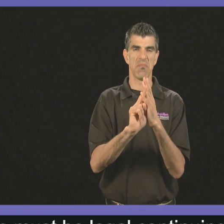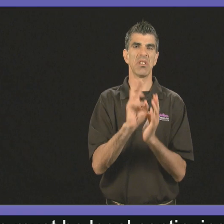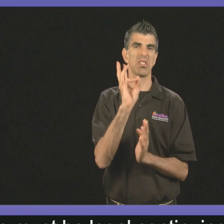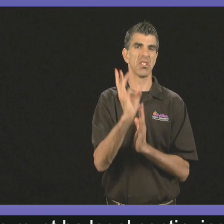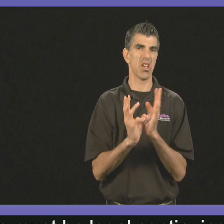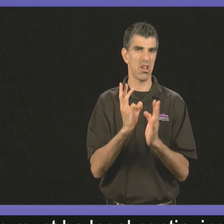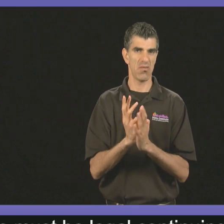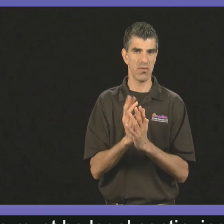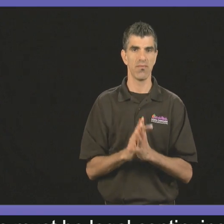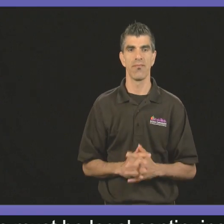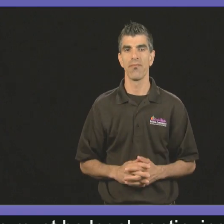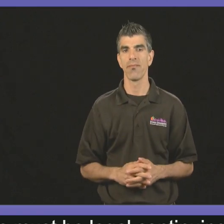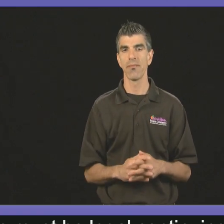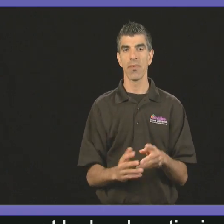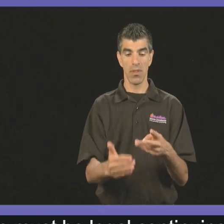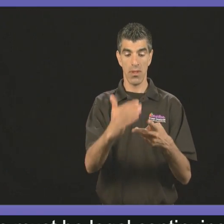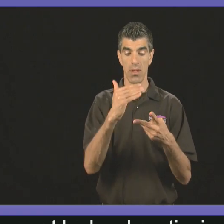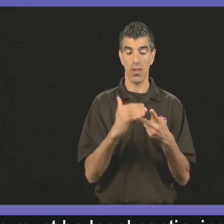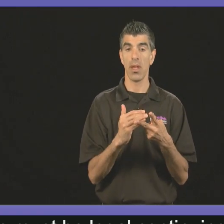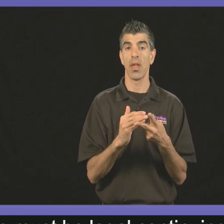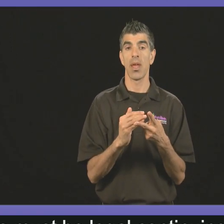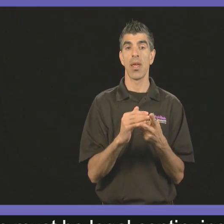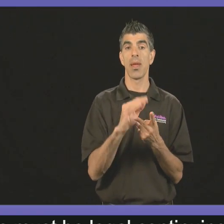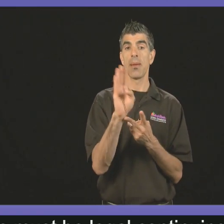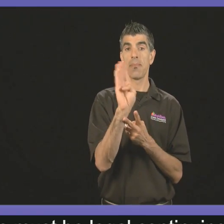continuing education for a total of 6 hours.